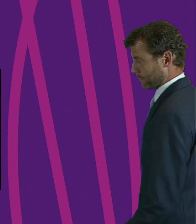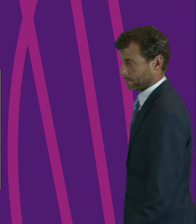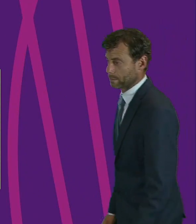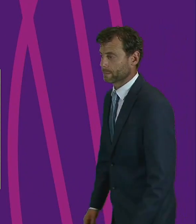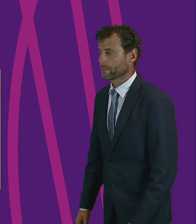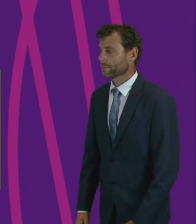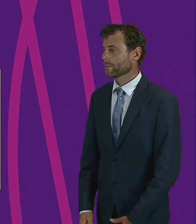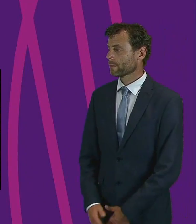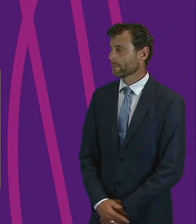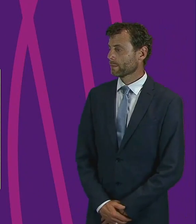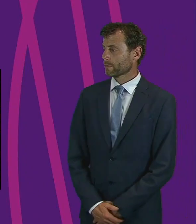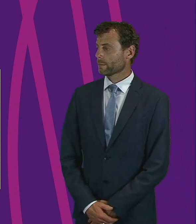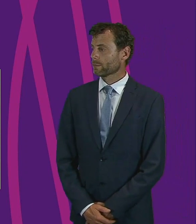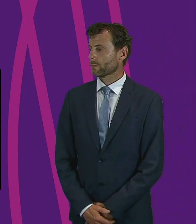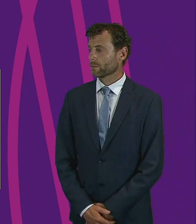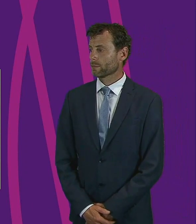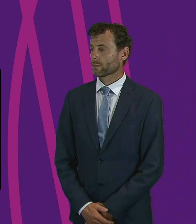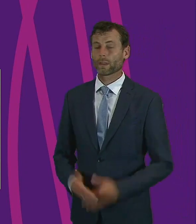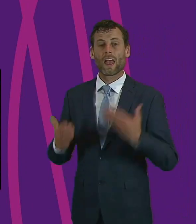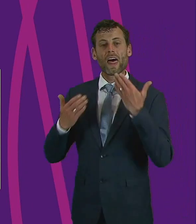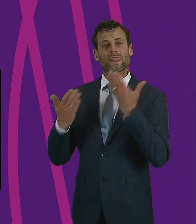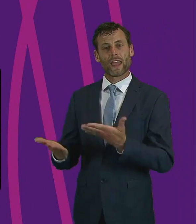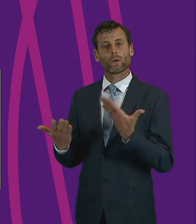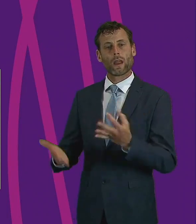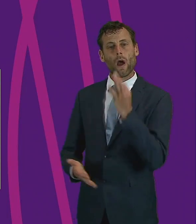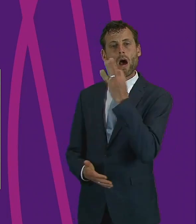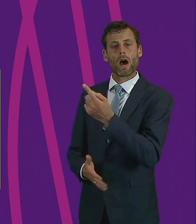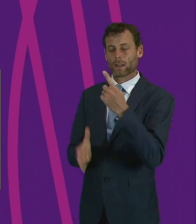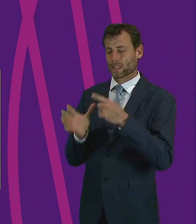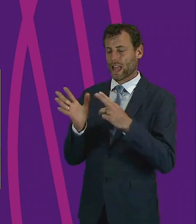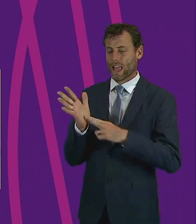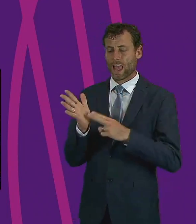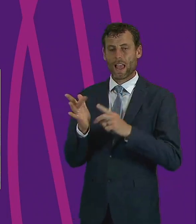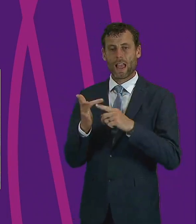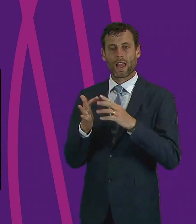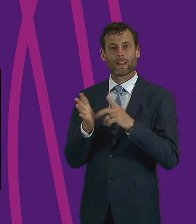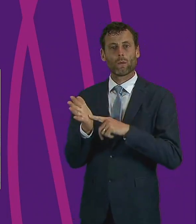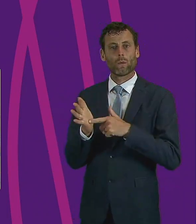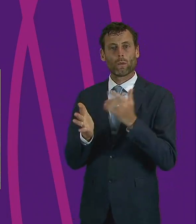Thank you very much. I now call Annie Wells to be followed by George Adam.